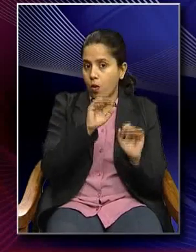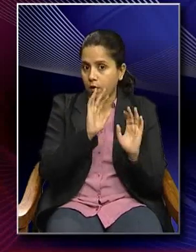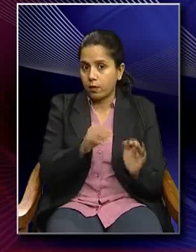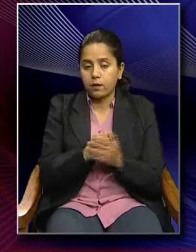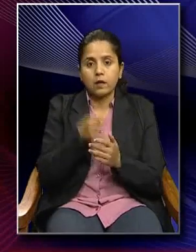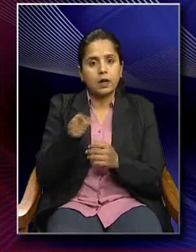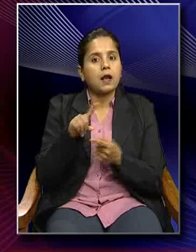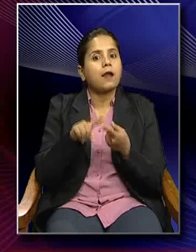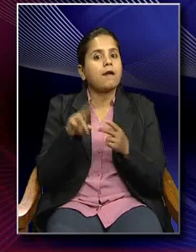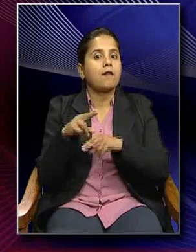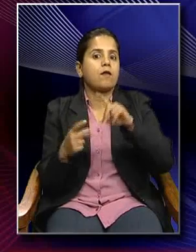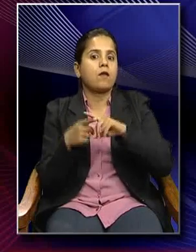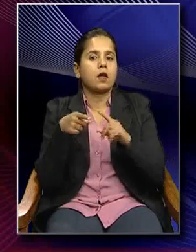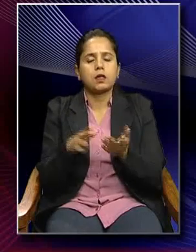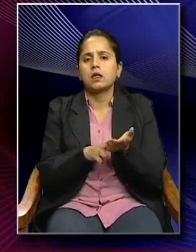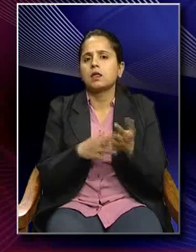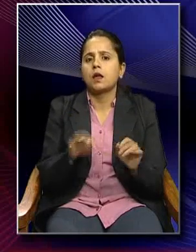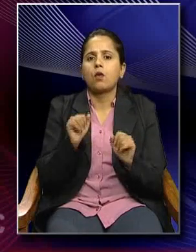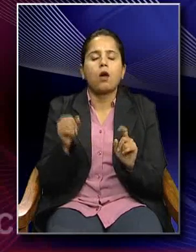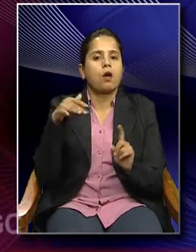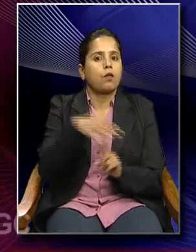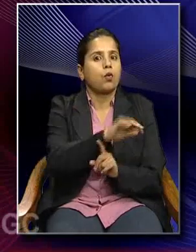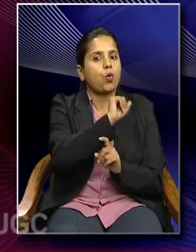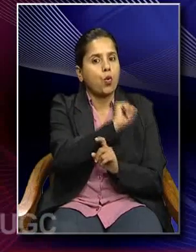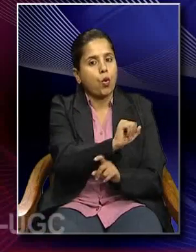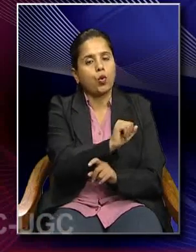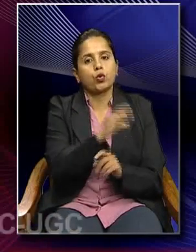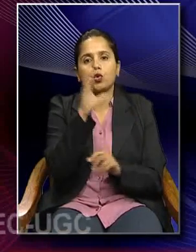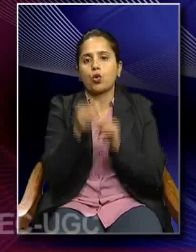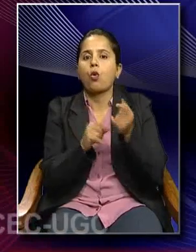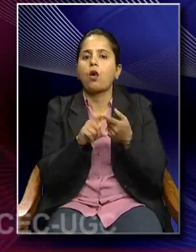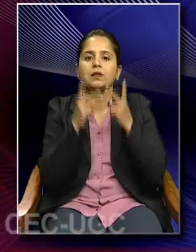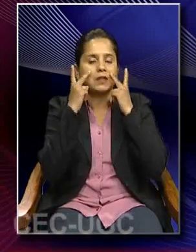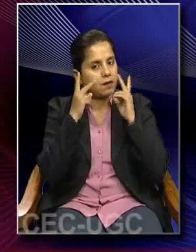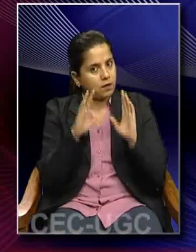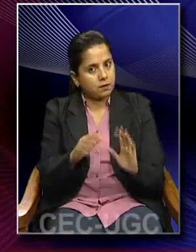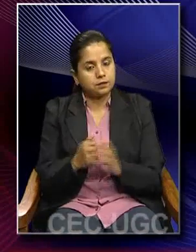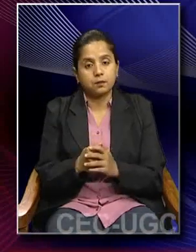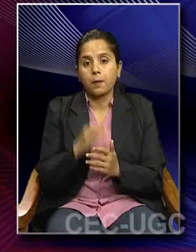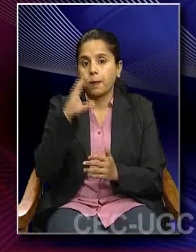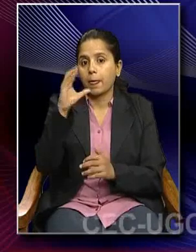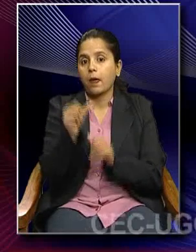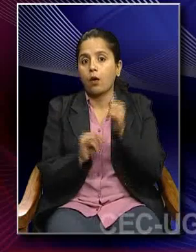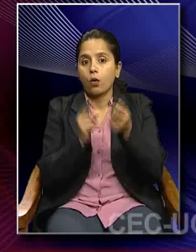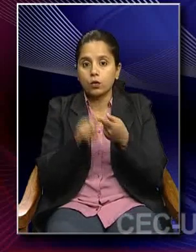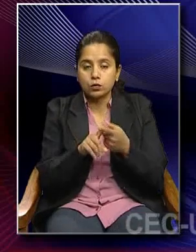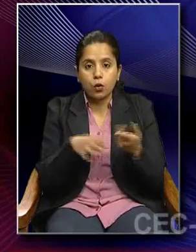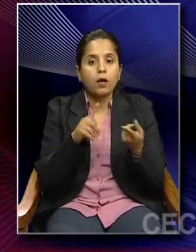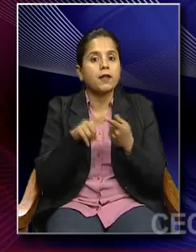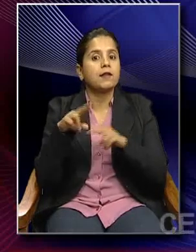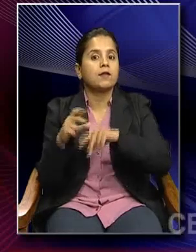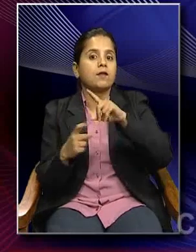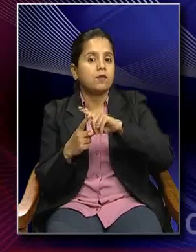the effect naturally flows out of its cause. The cause and effect are